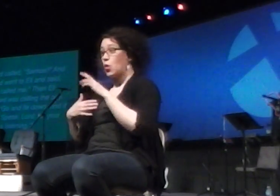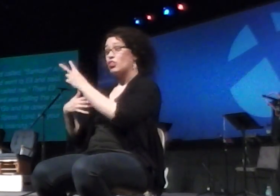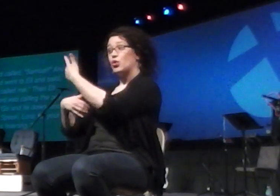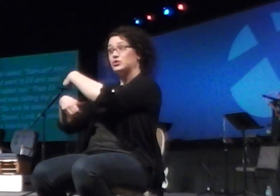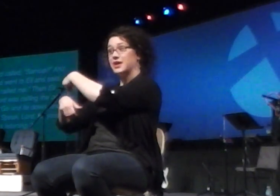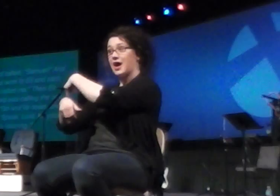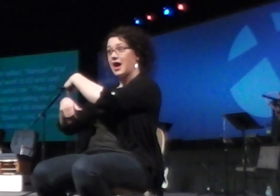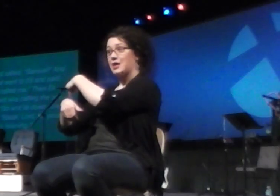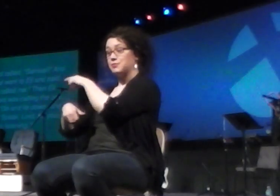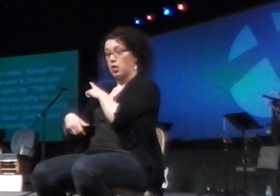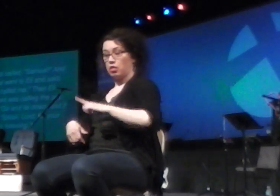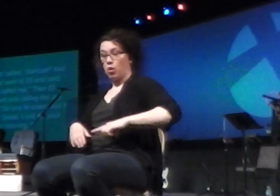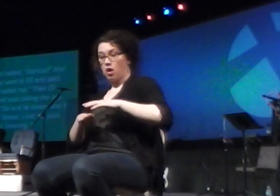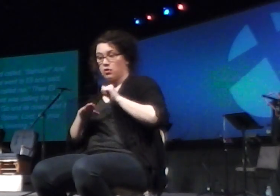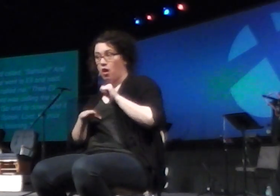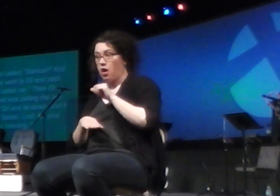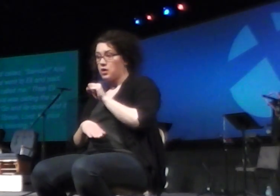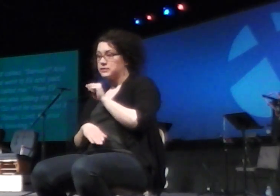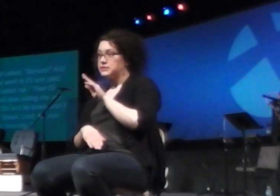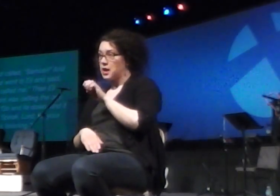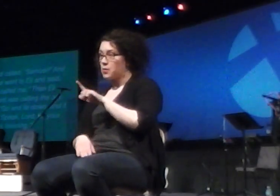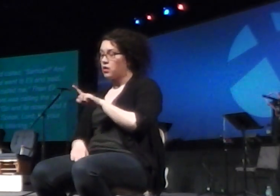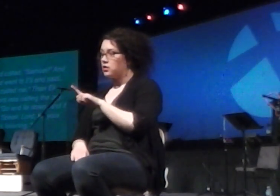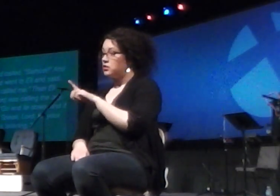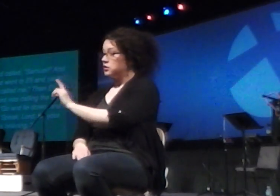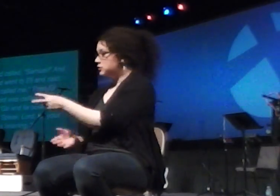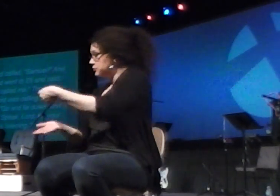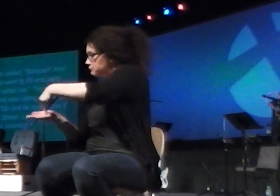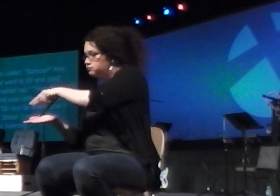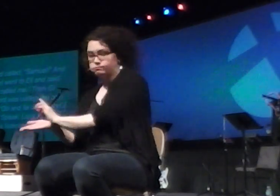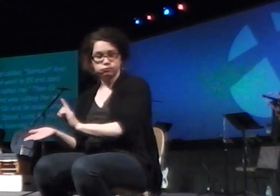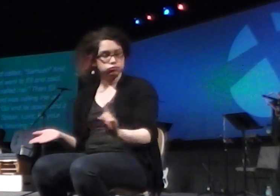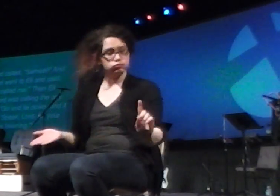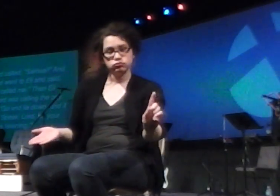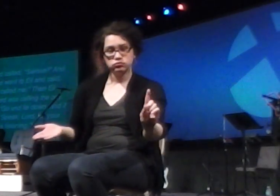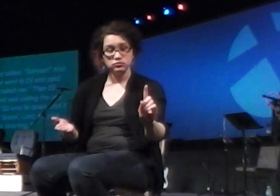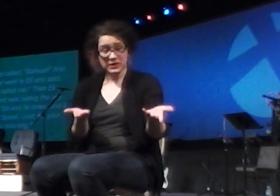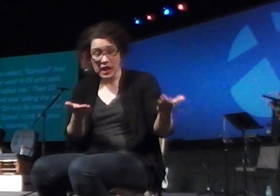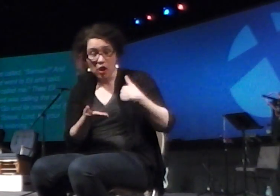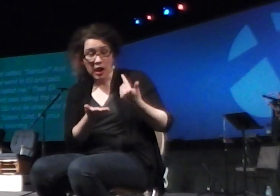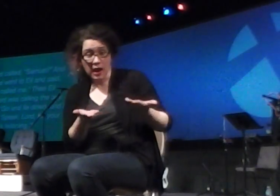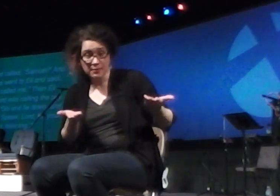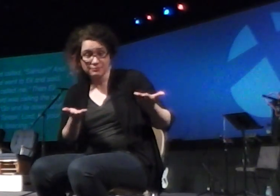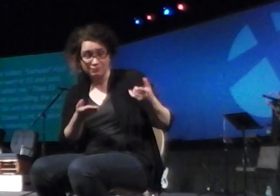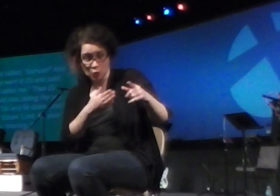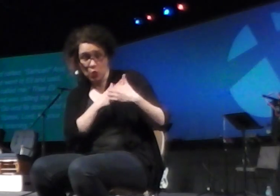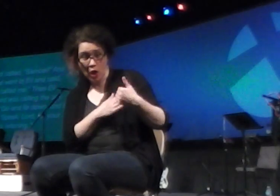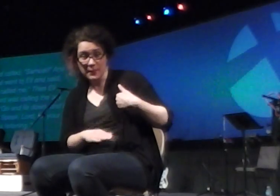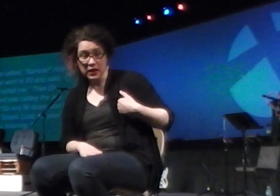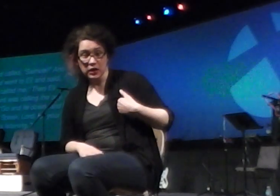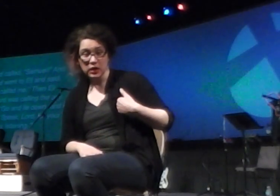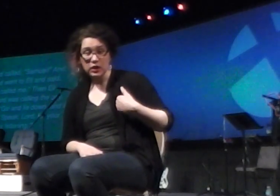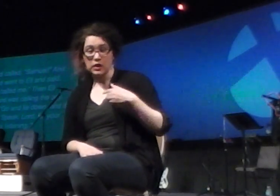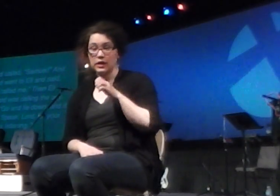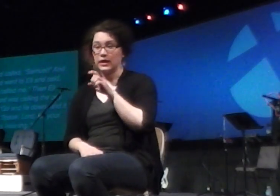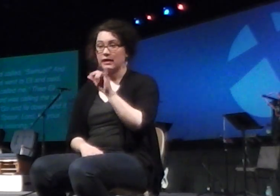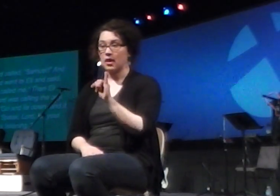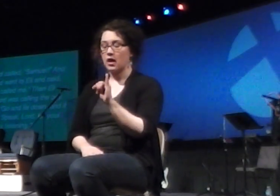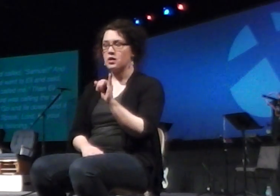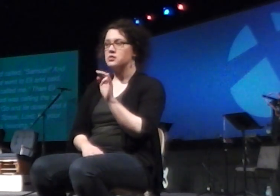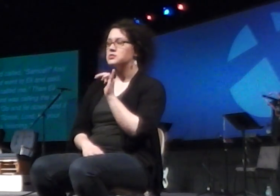and Samuel got up and went to Eli and said, Here I am, you called me. Then Eli realized that the Lord was calling the